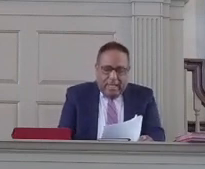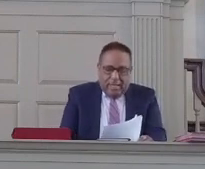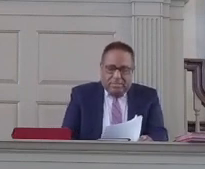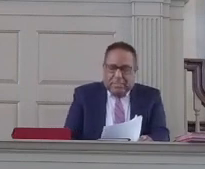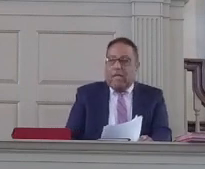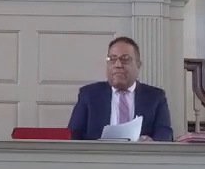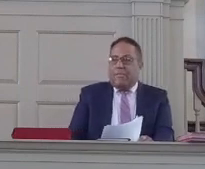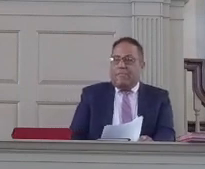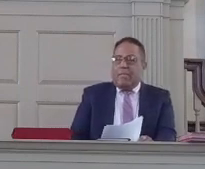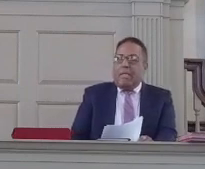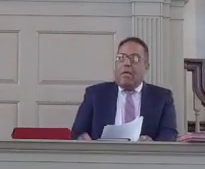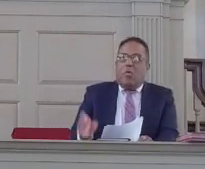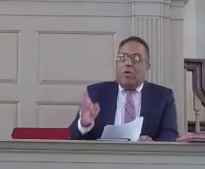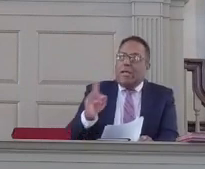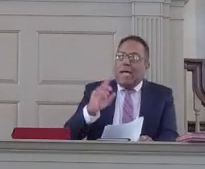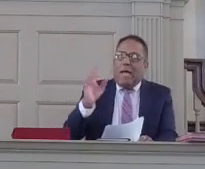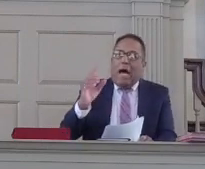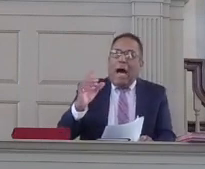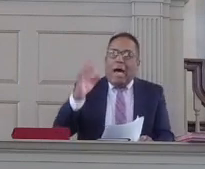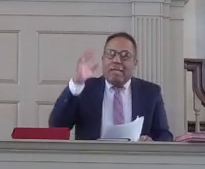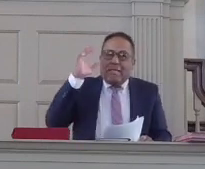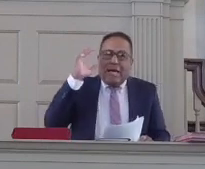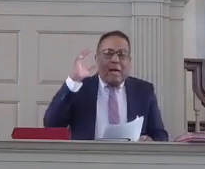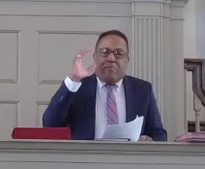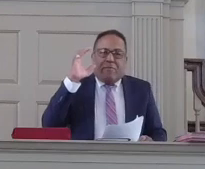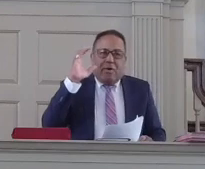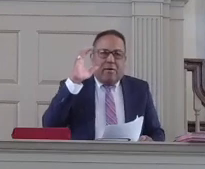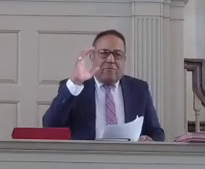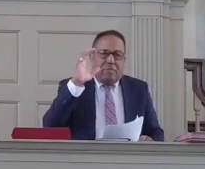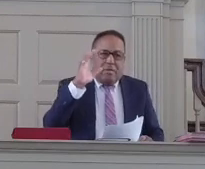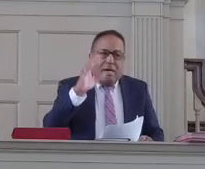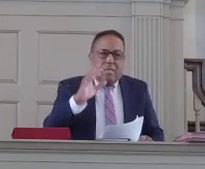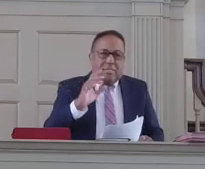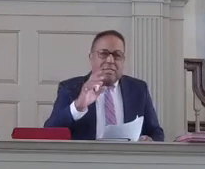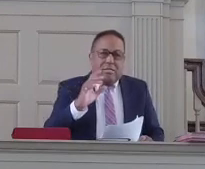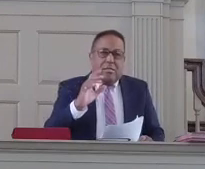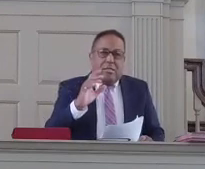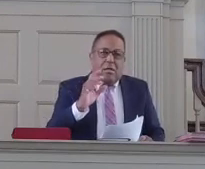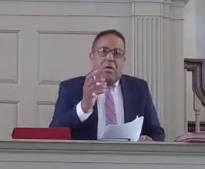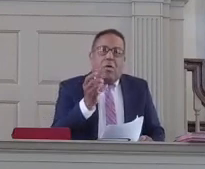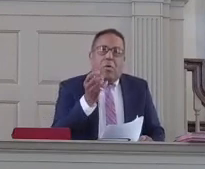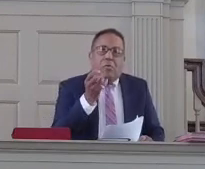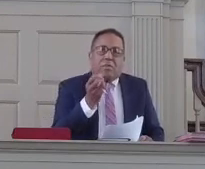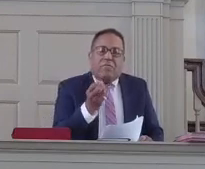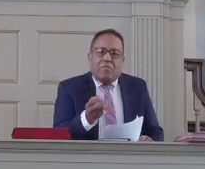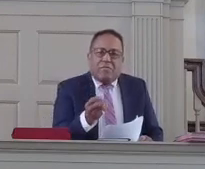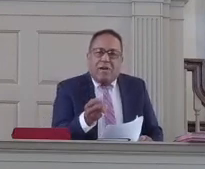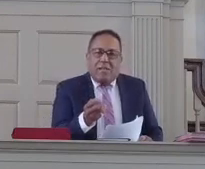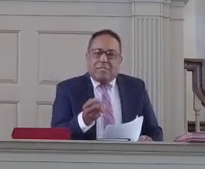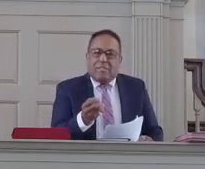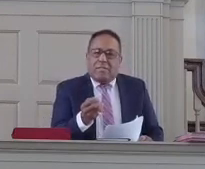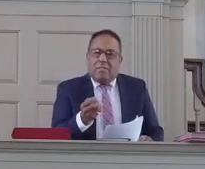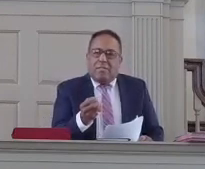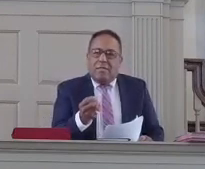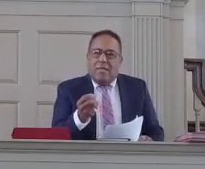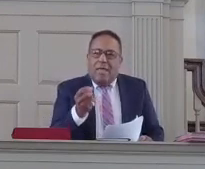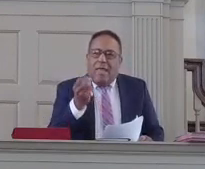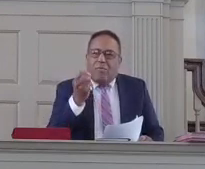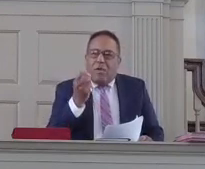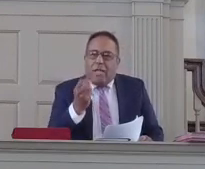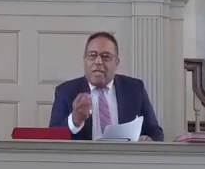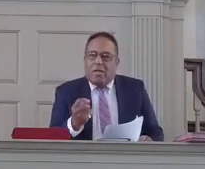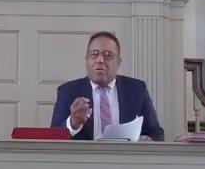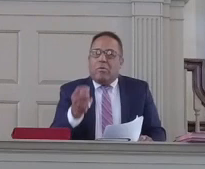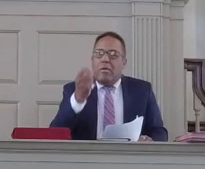Williams himself. We're not on the top of College Hill. We are at the foot of College Hill.